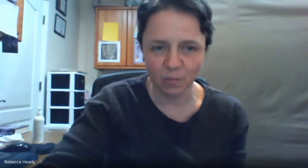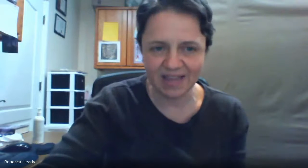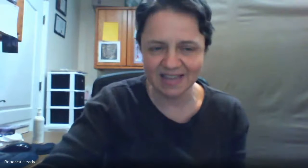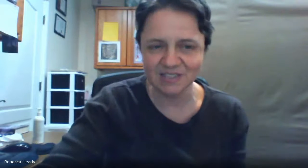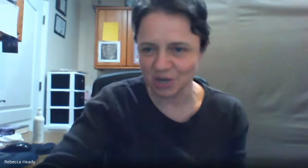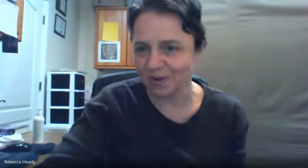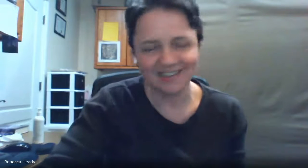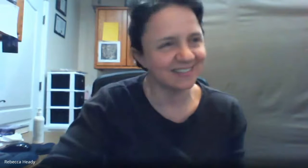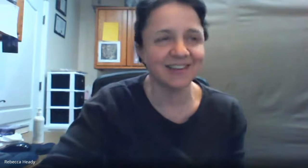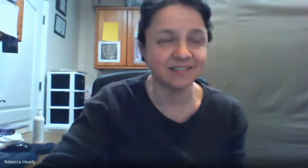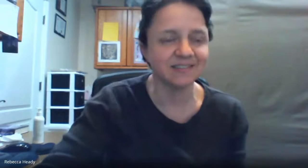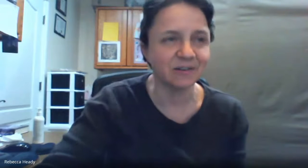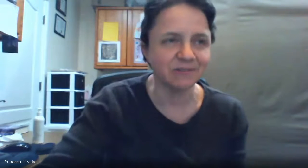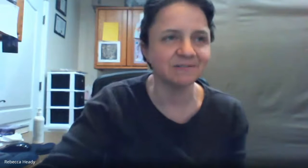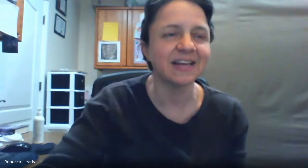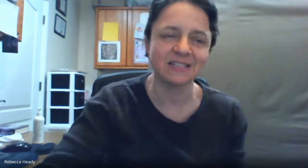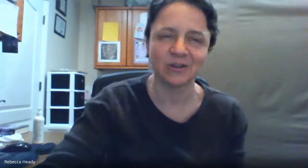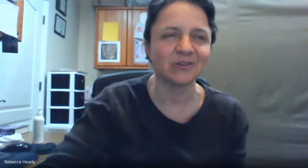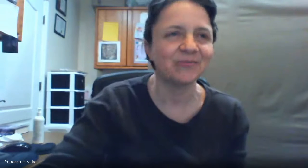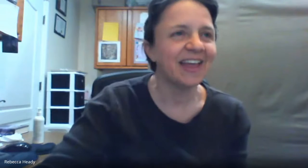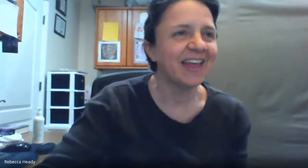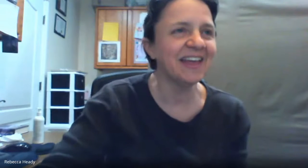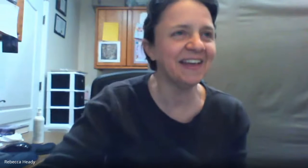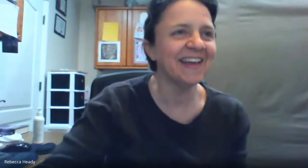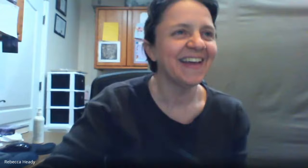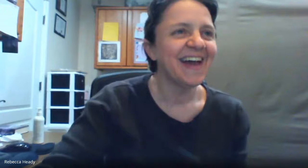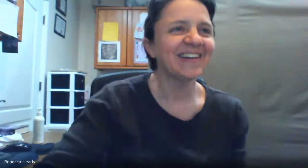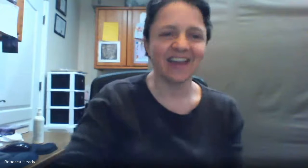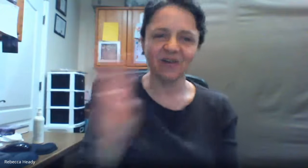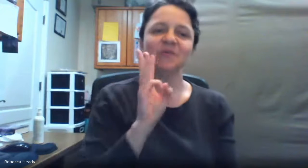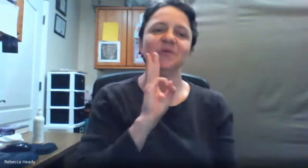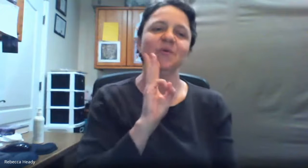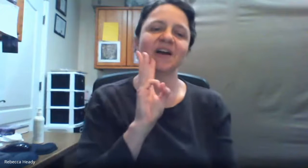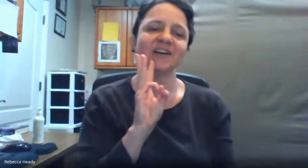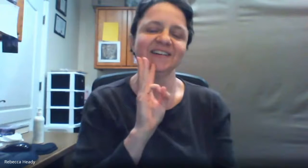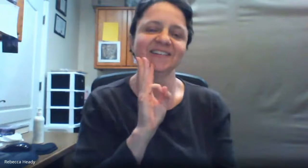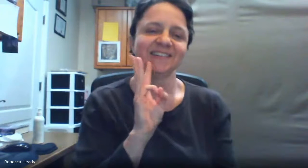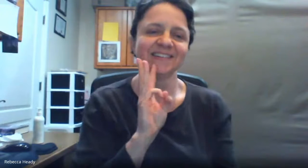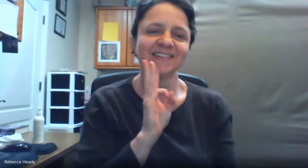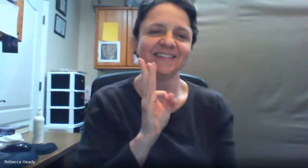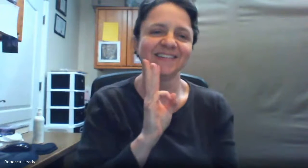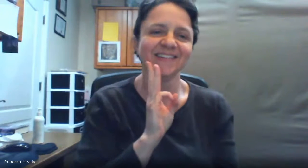way he's showing it, it's different, like cereal. Okay, water.